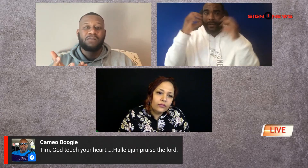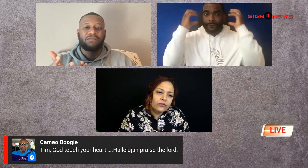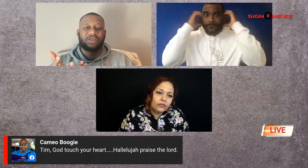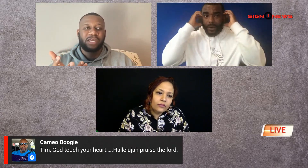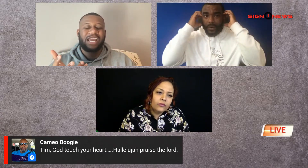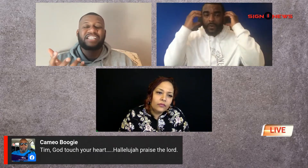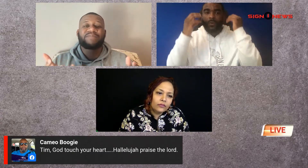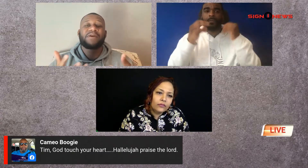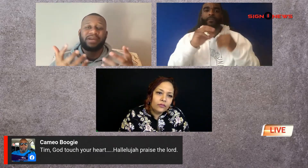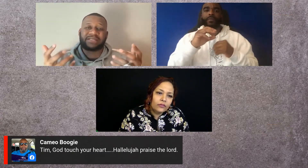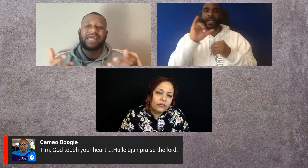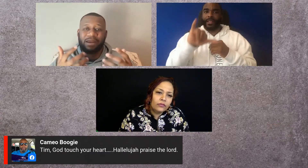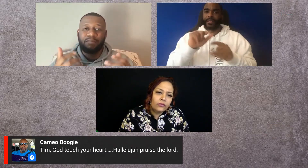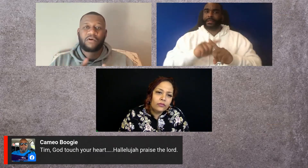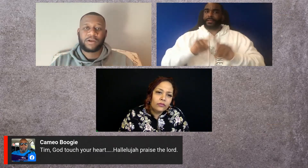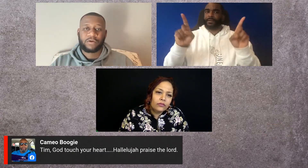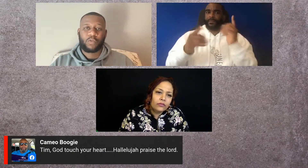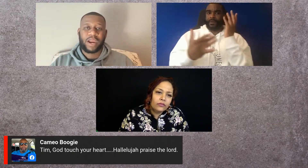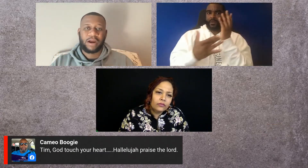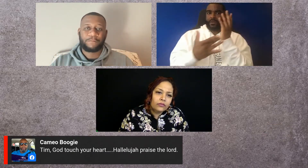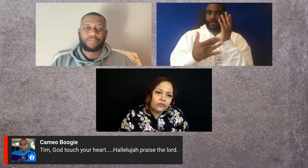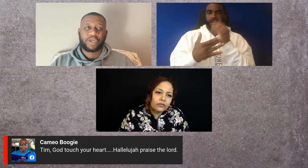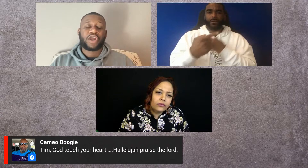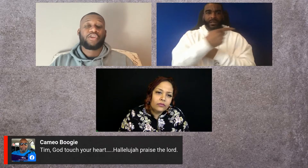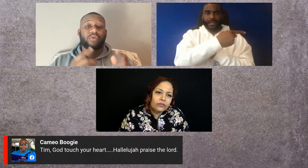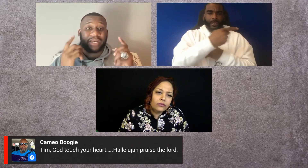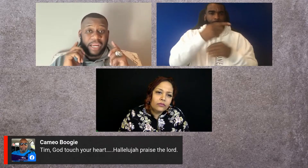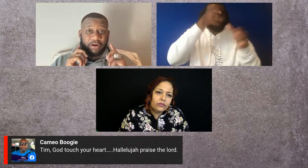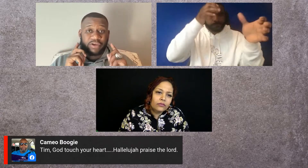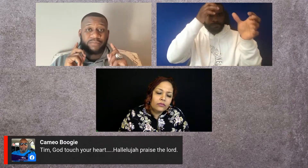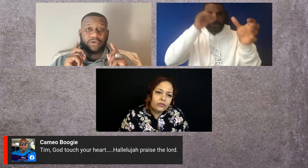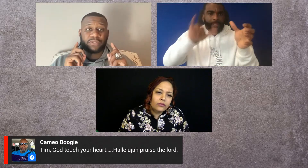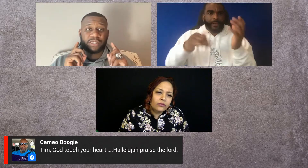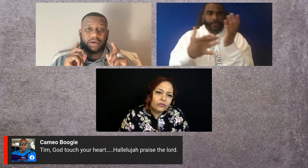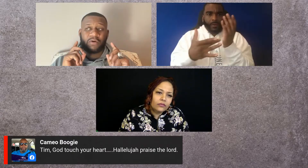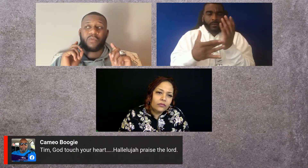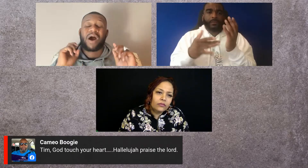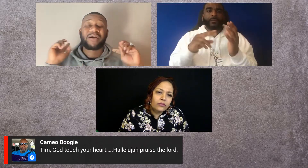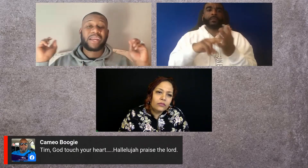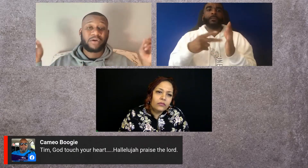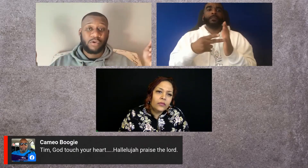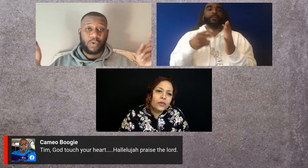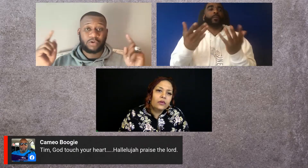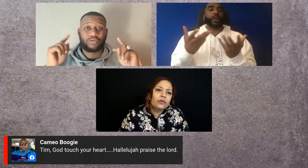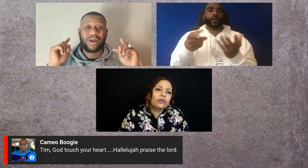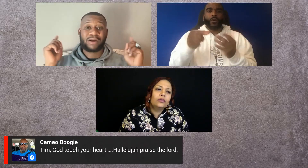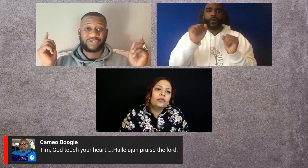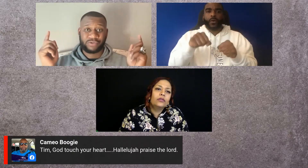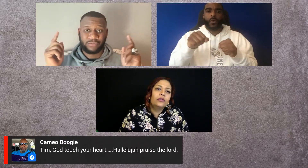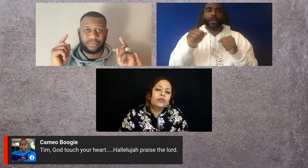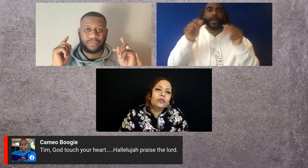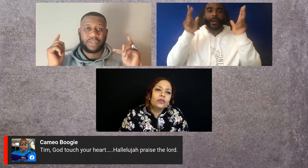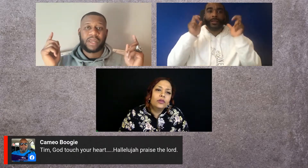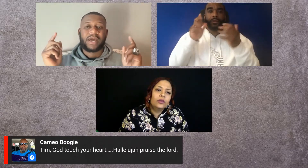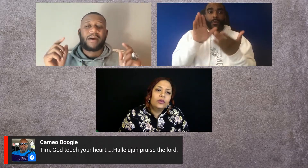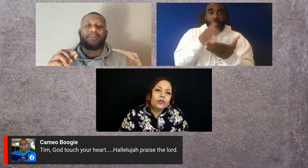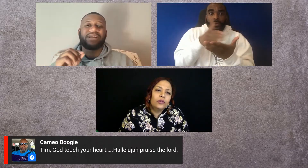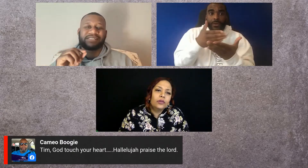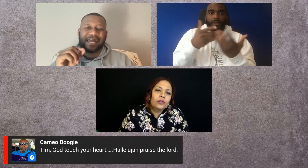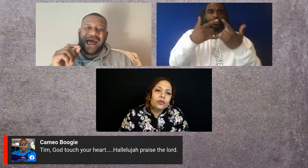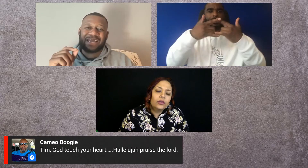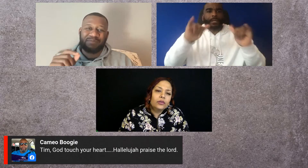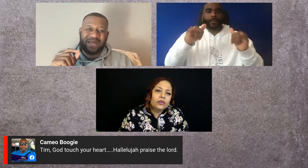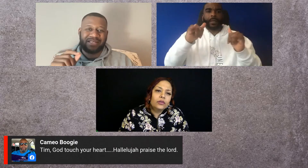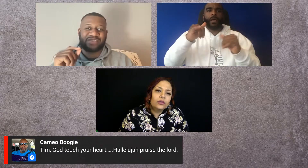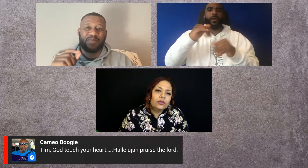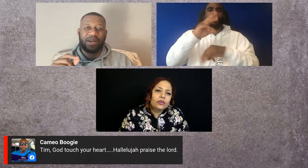principle of the experience that it brought, where you can hear your music while hearing the world around you. But he